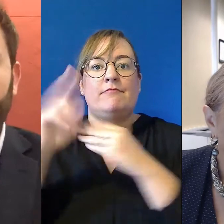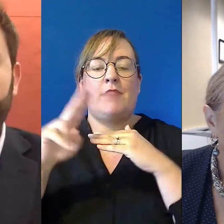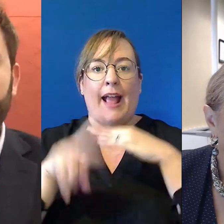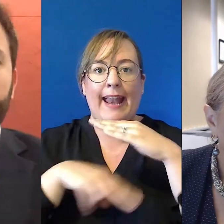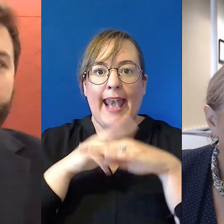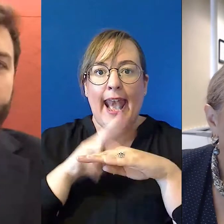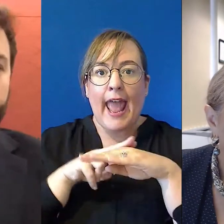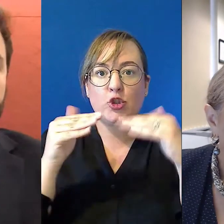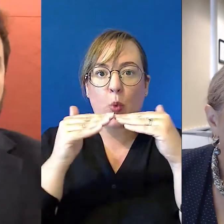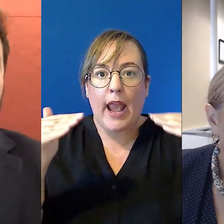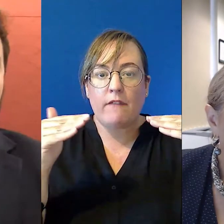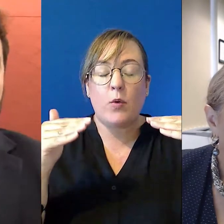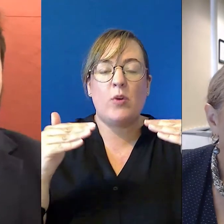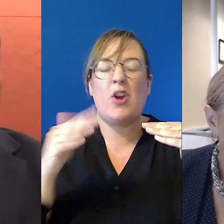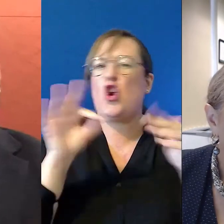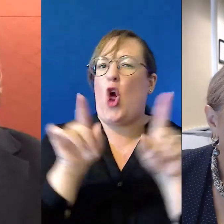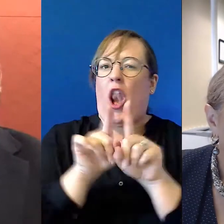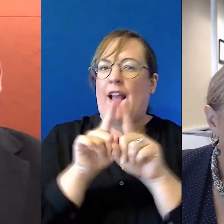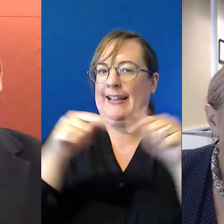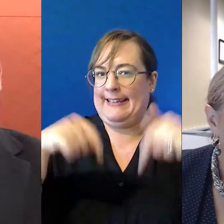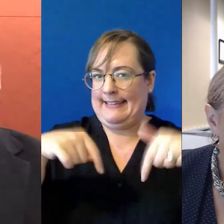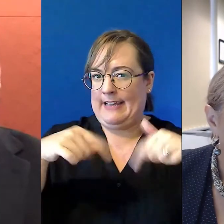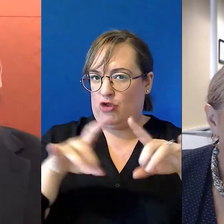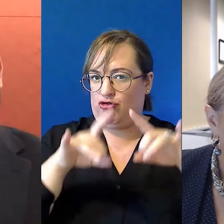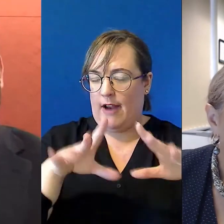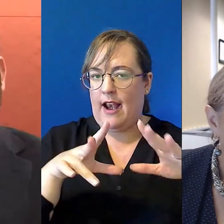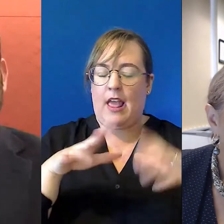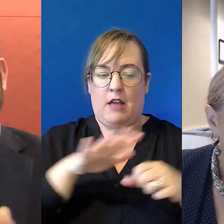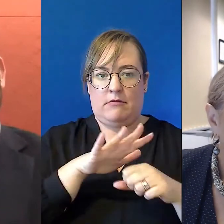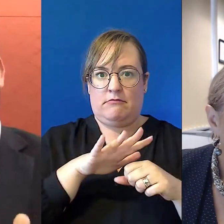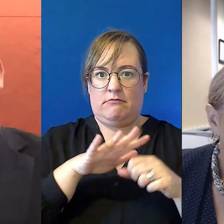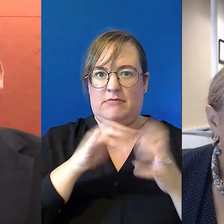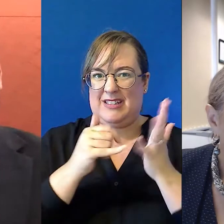states like we do here in Australia, but also at a local level.